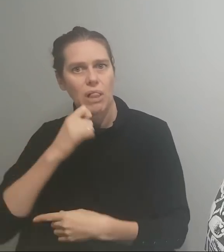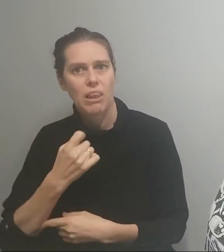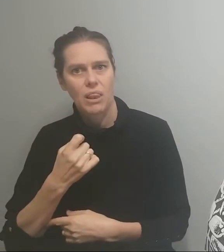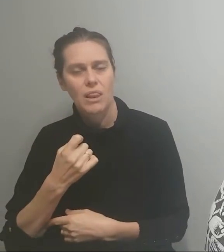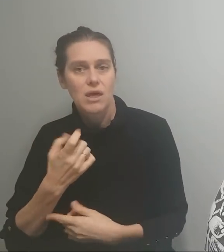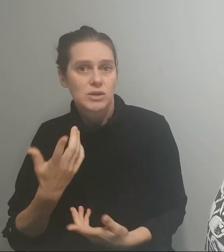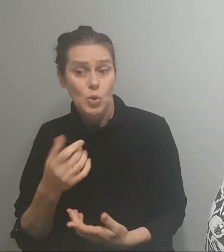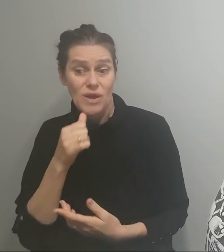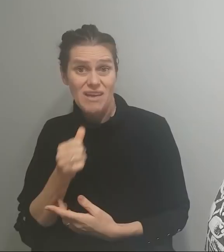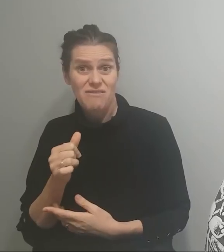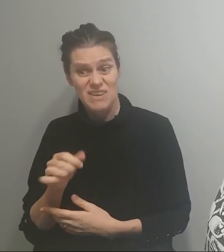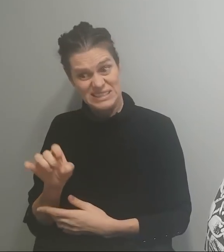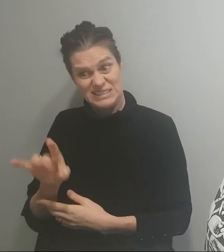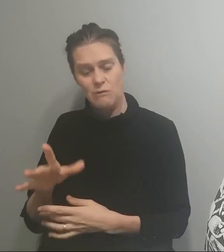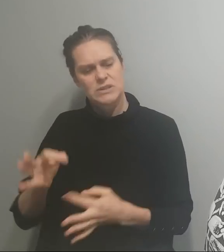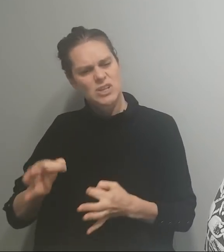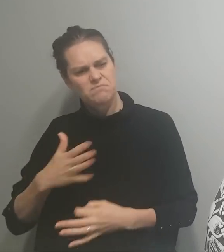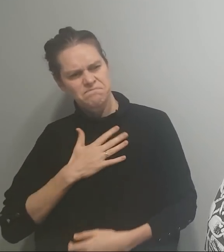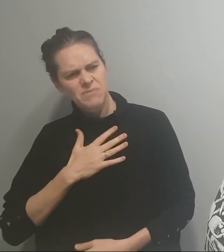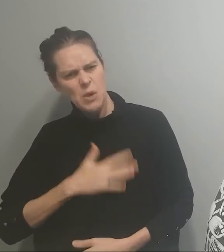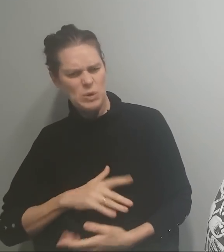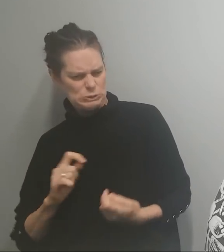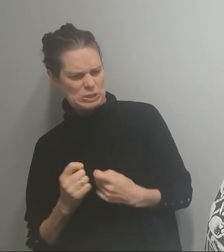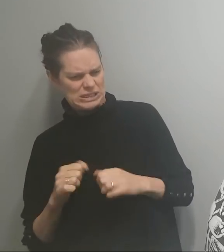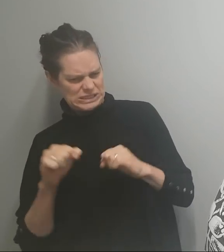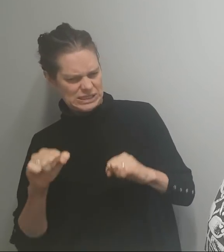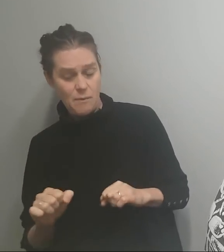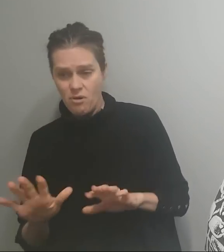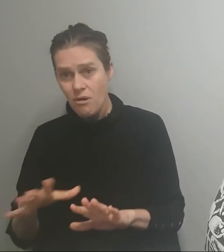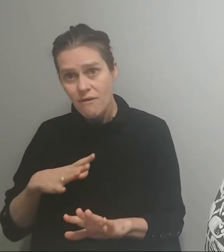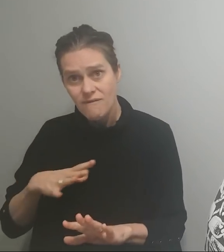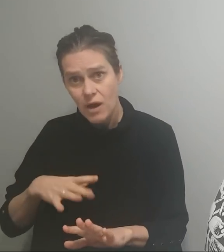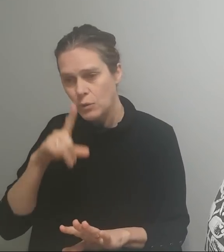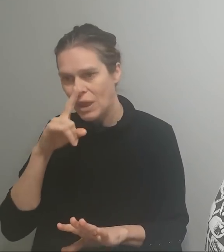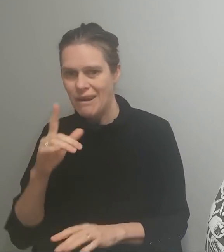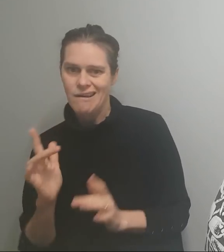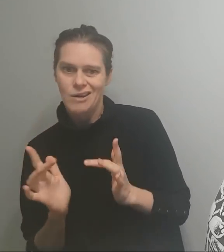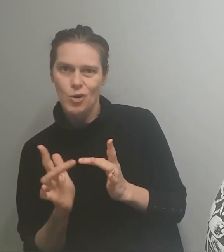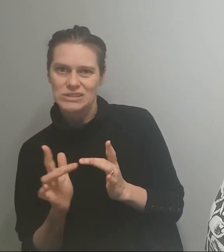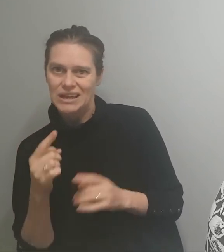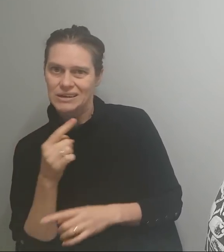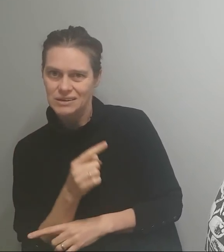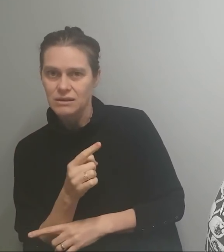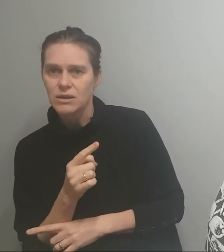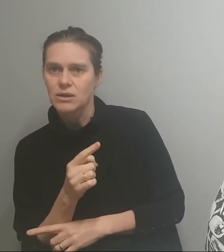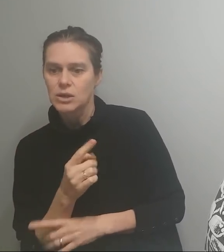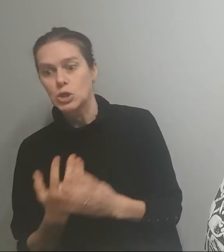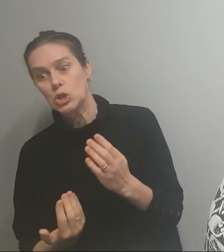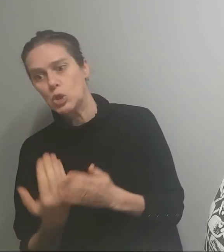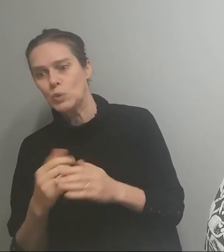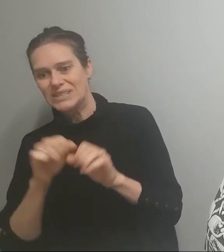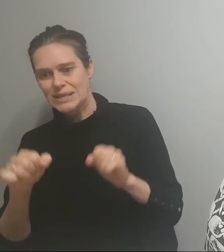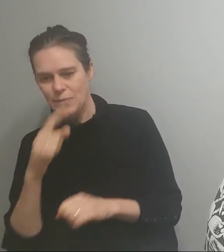that or look at other options, you can contact us in the new system, and we'll be